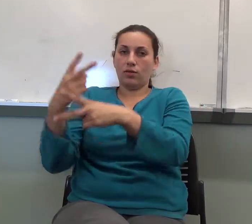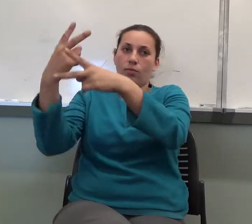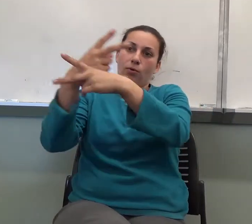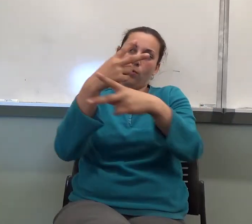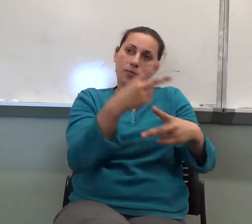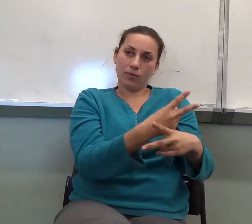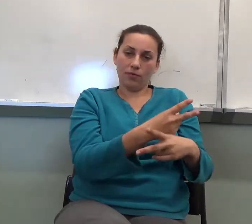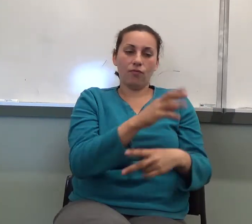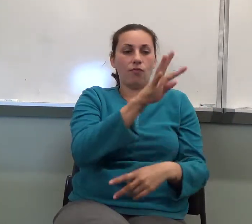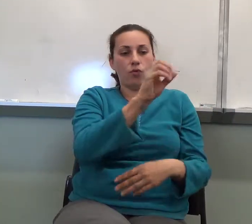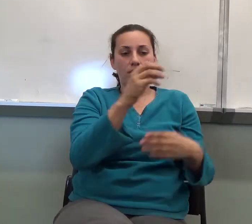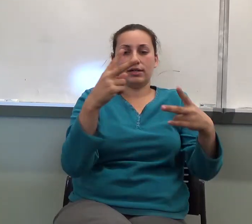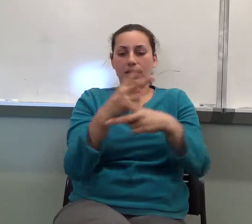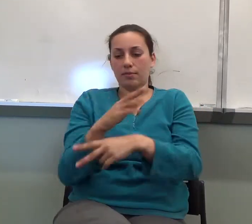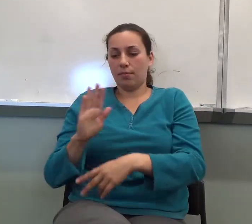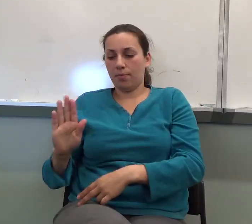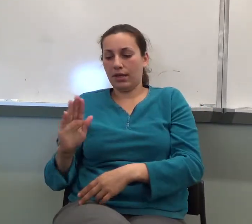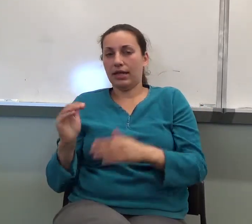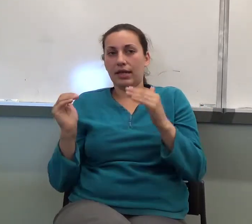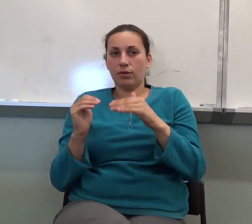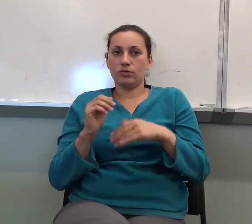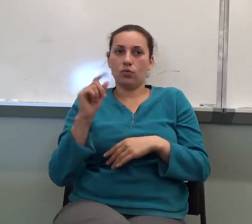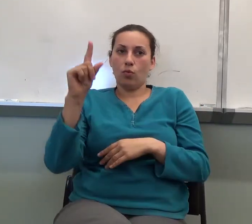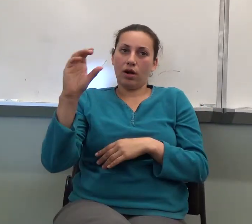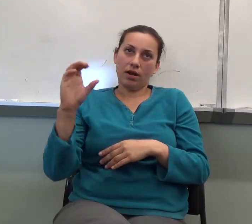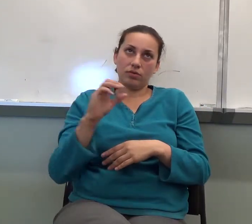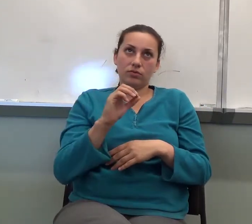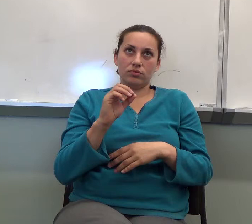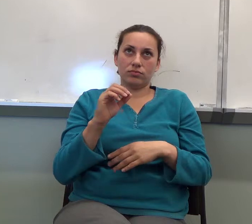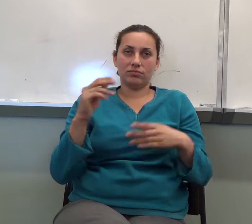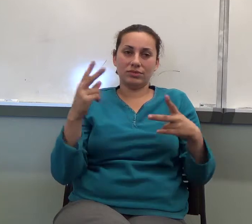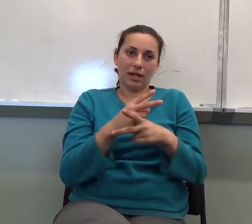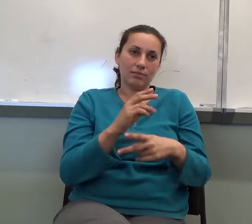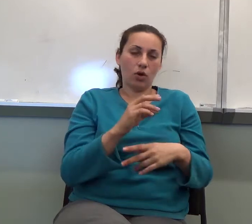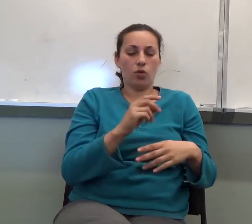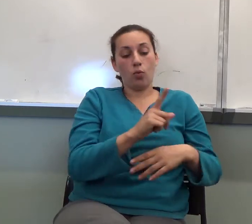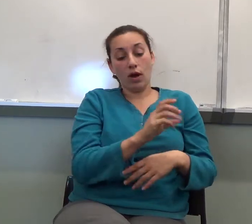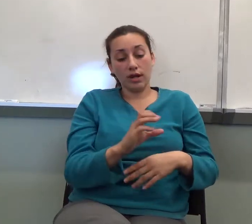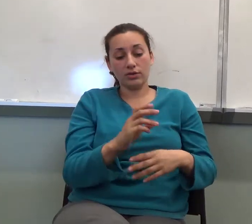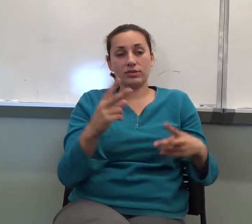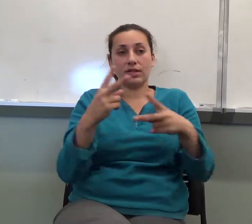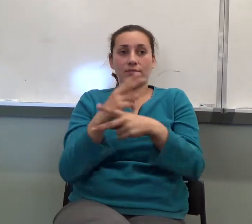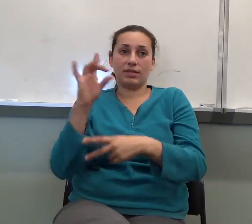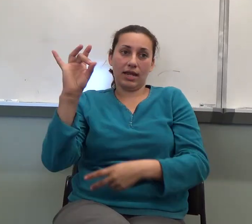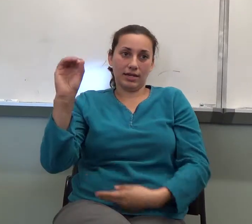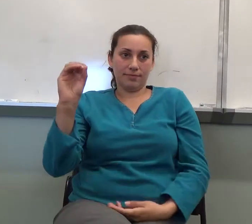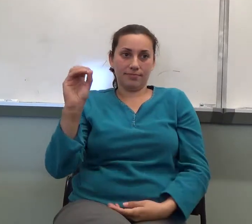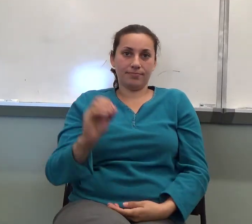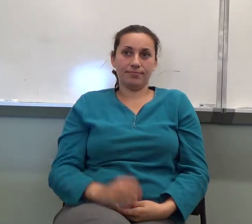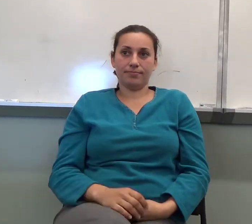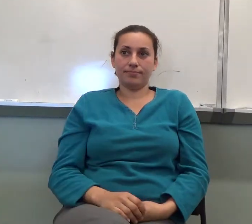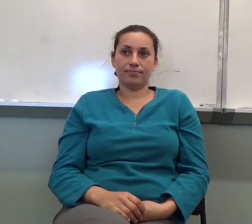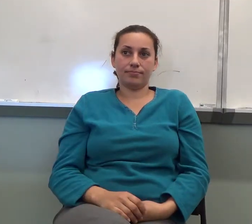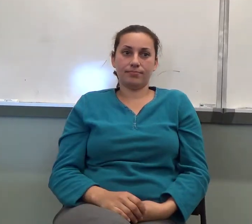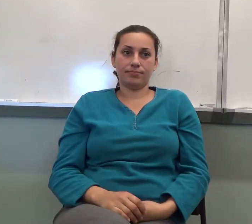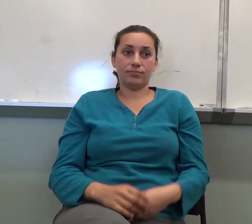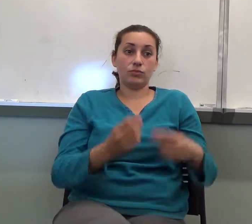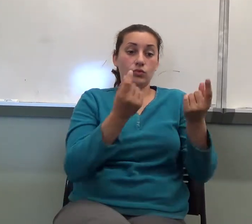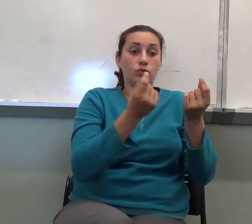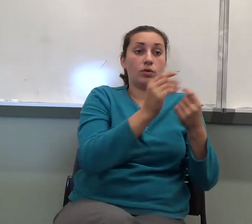equal to 100 times 80. And the way you get to the actual B is simply divide by what's multiplying it, in this